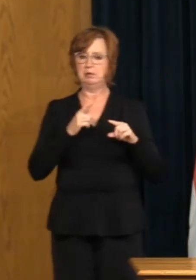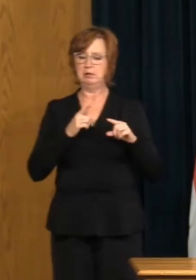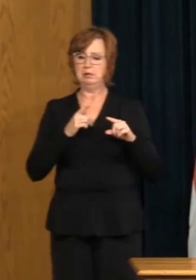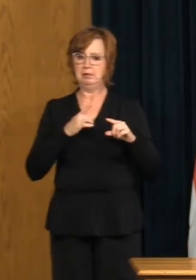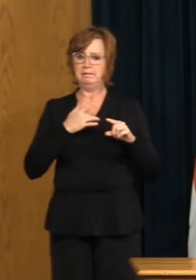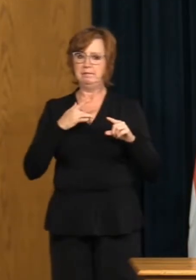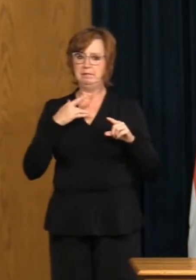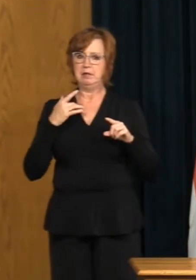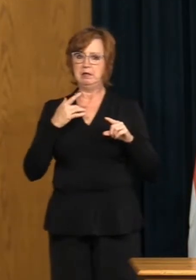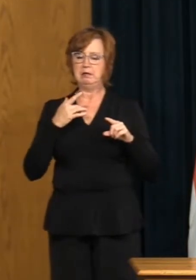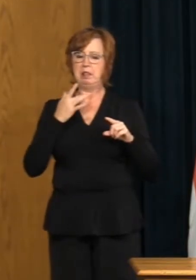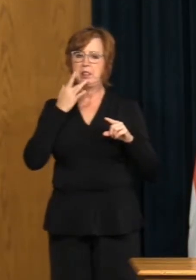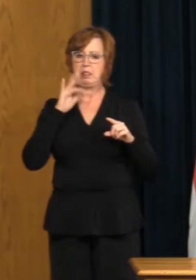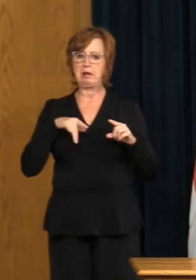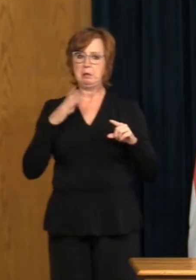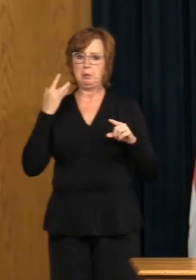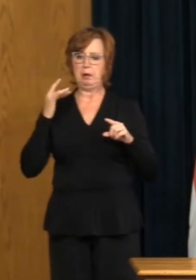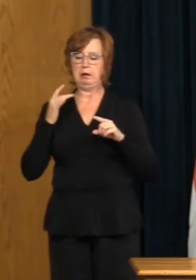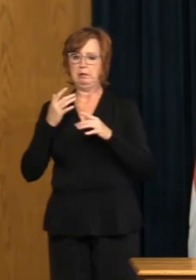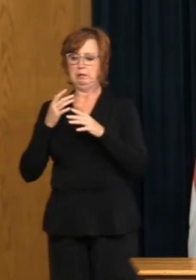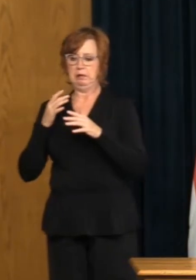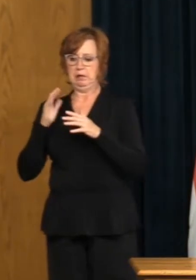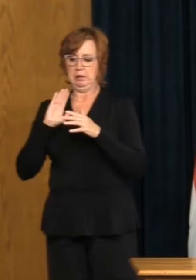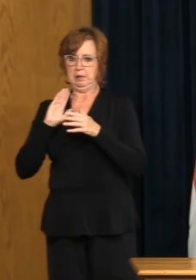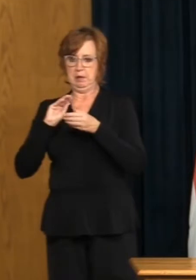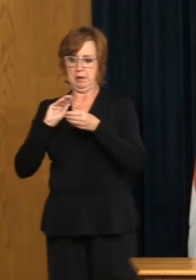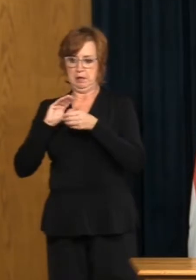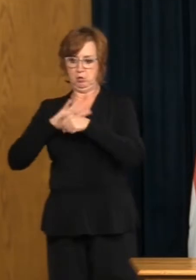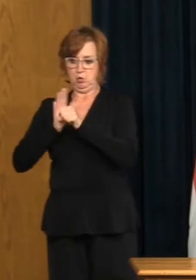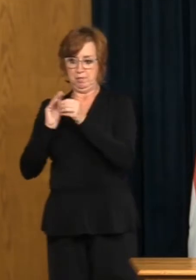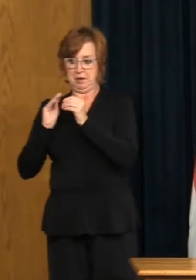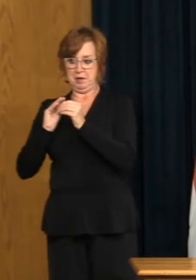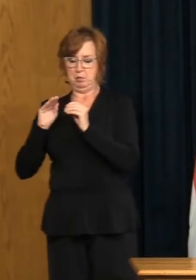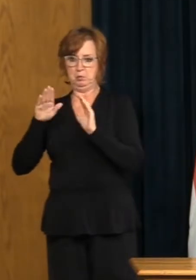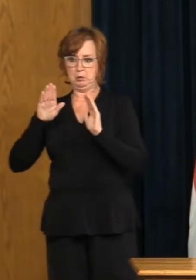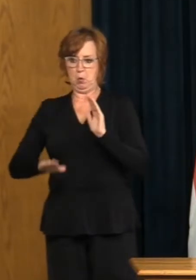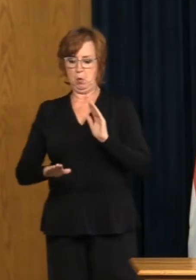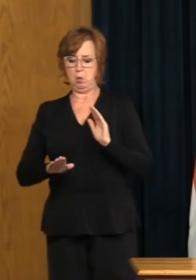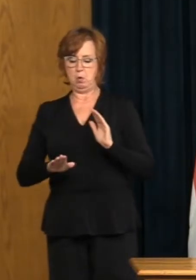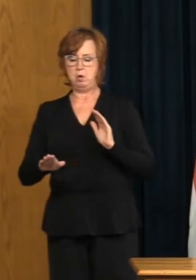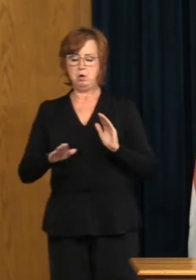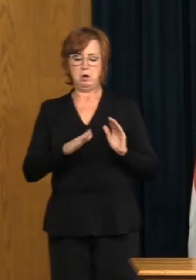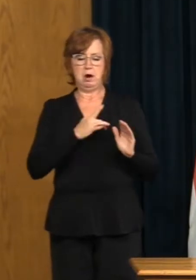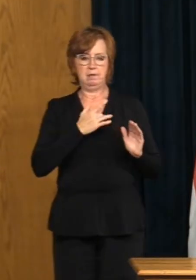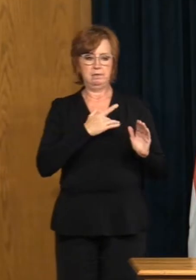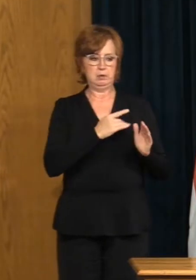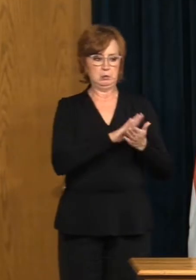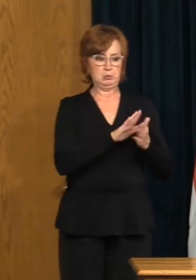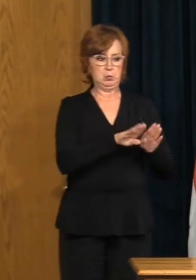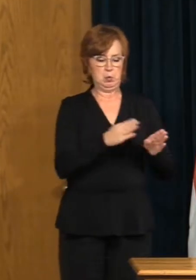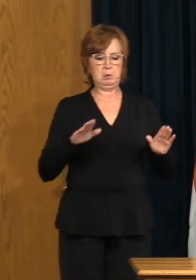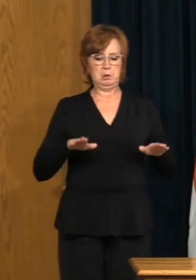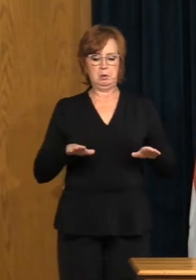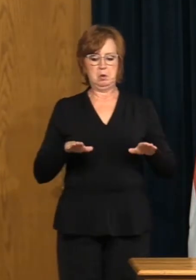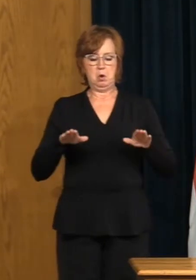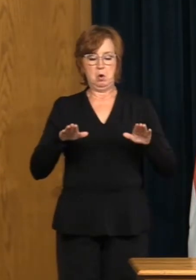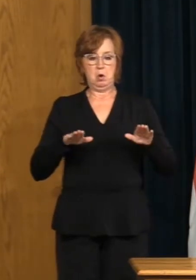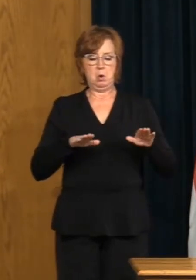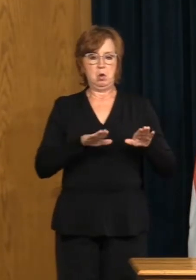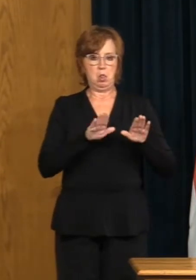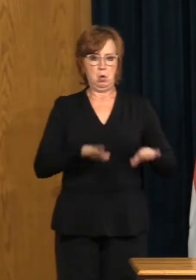school reopening. And we will continue to monitor and work with schools, and obviously continue to look